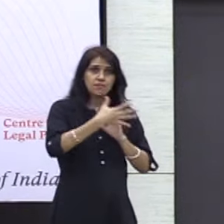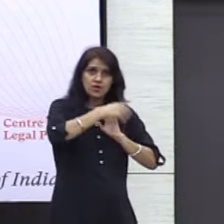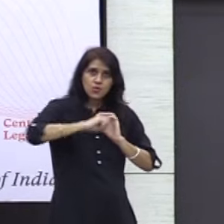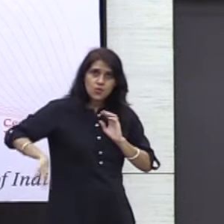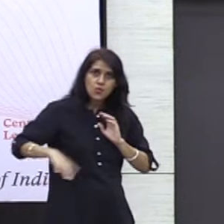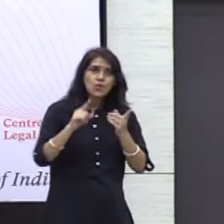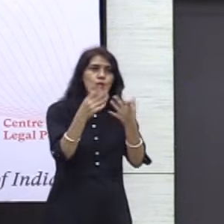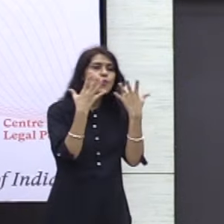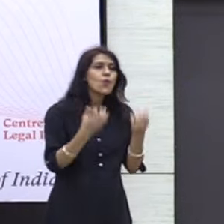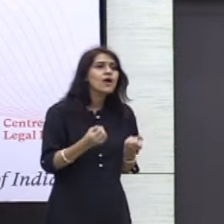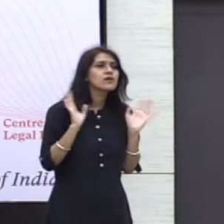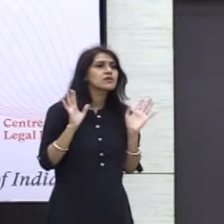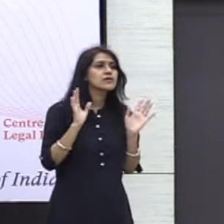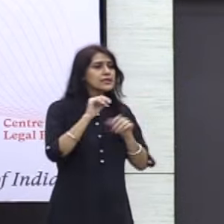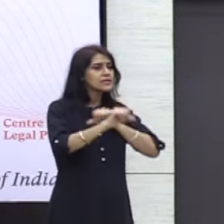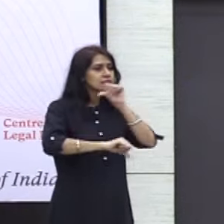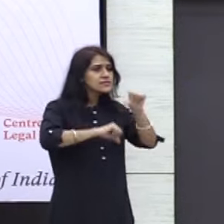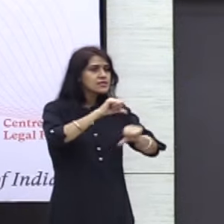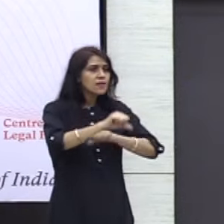procedure established by law.